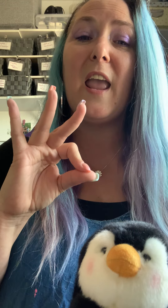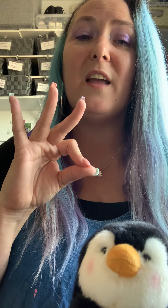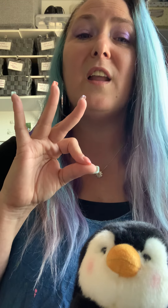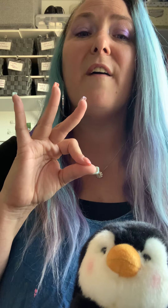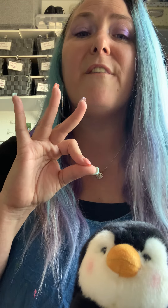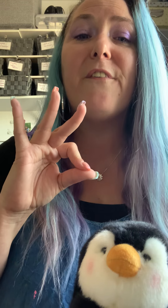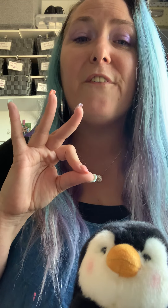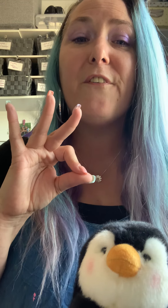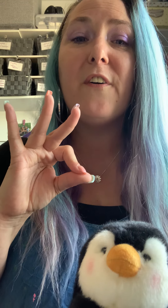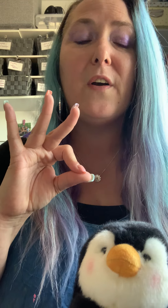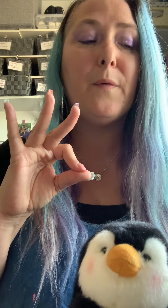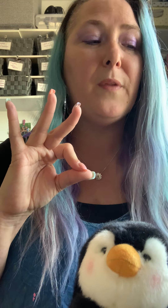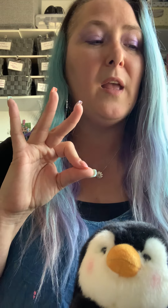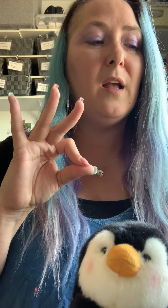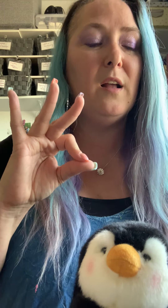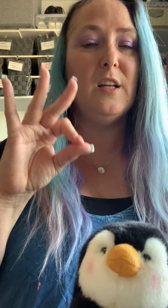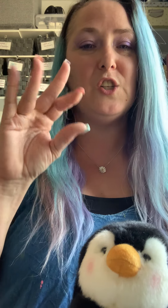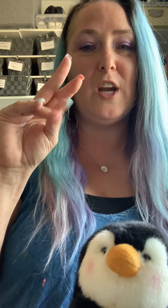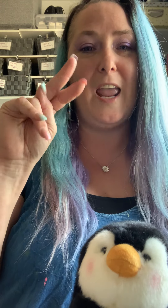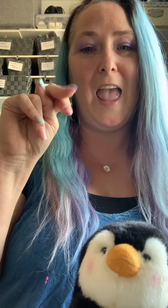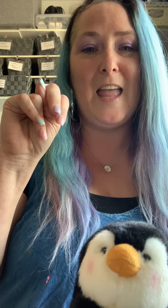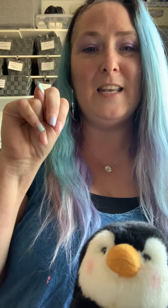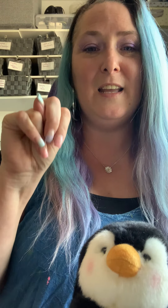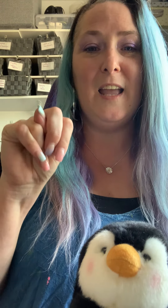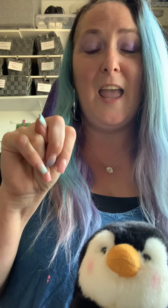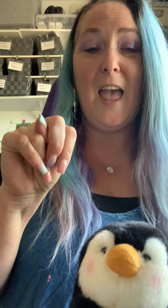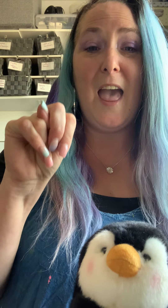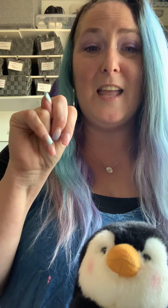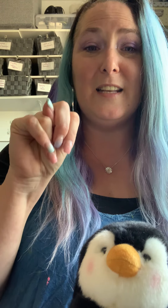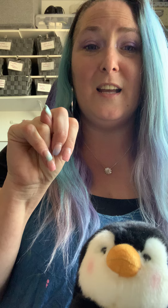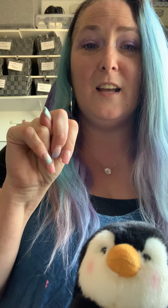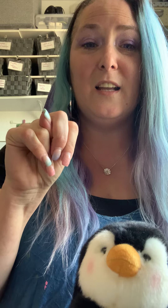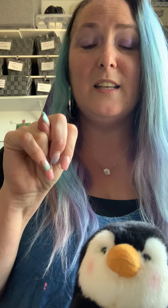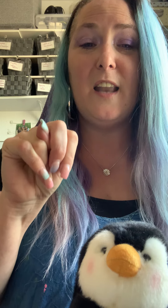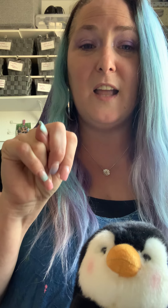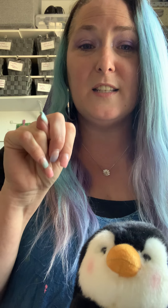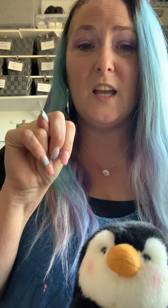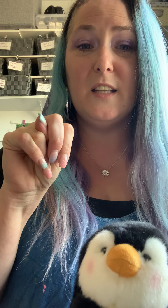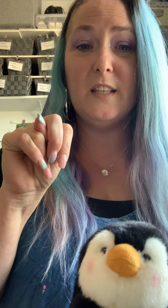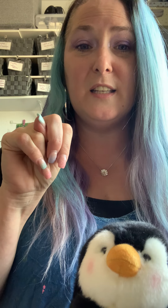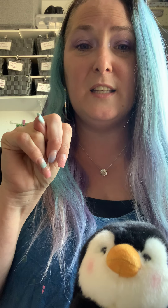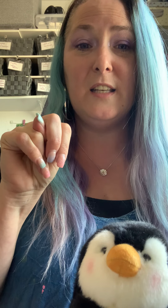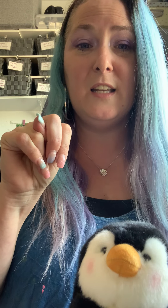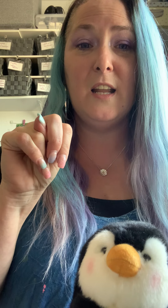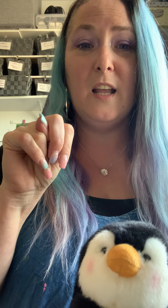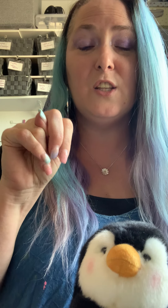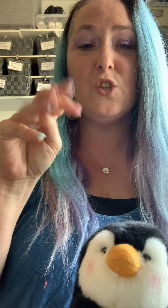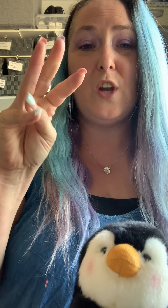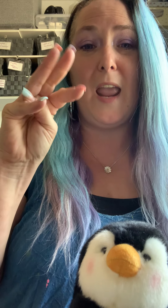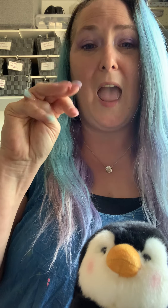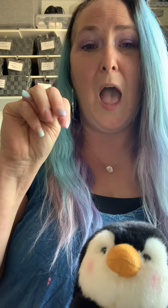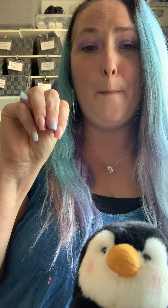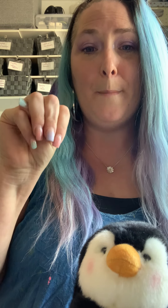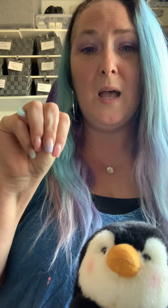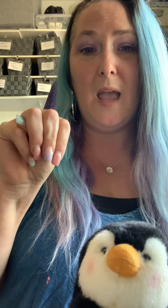fan, F. Let's try N, N, nut, N. Let's try M,